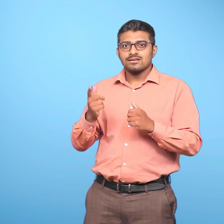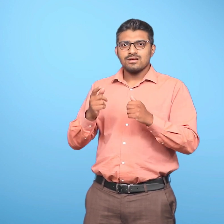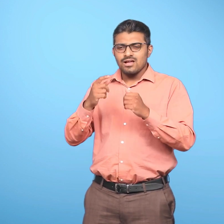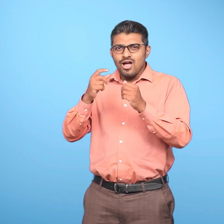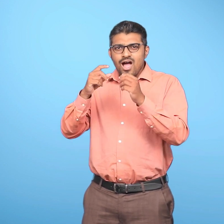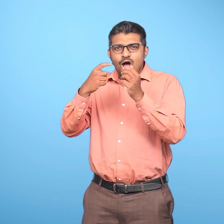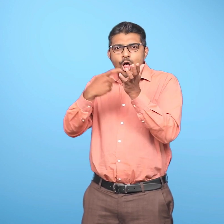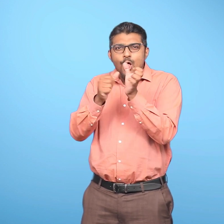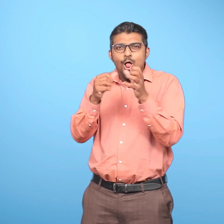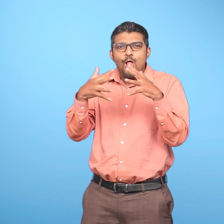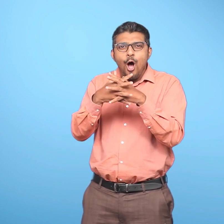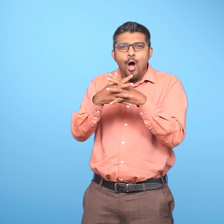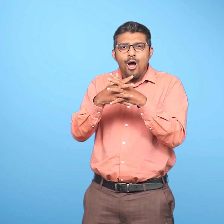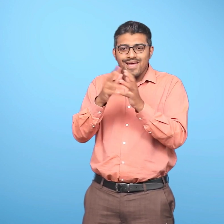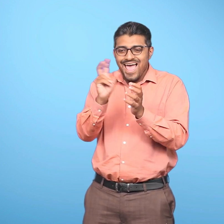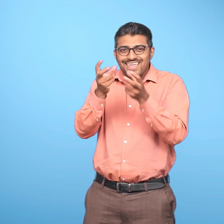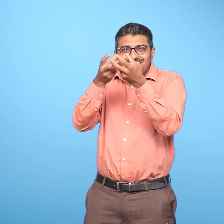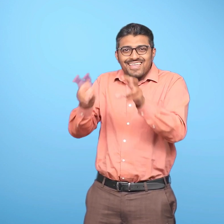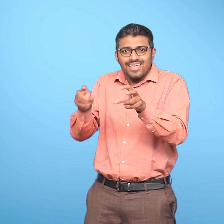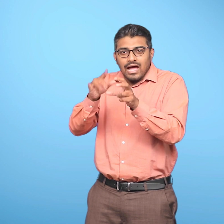Raw egg to boiled egg.